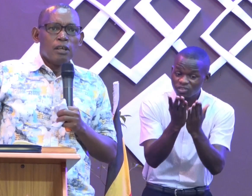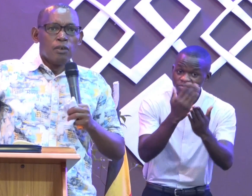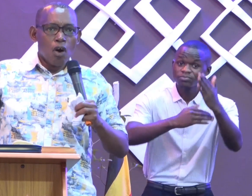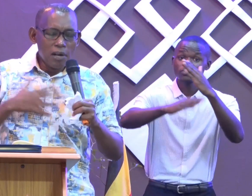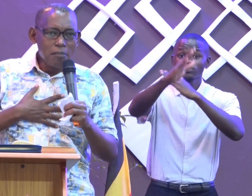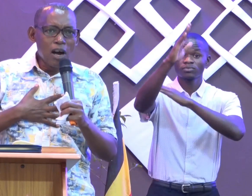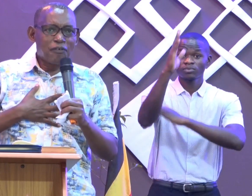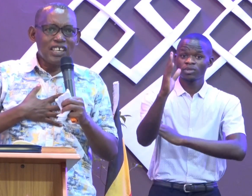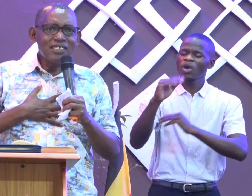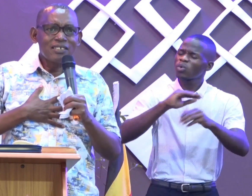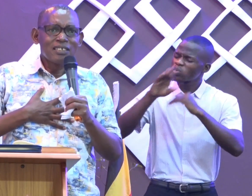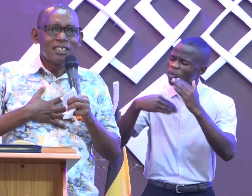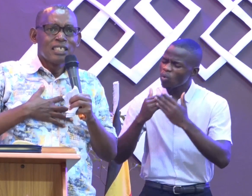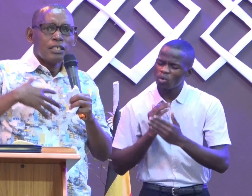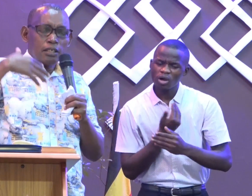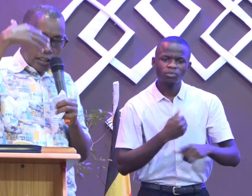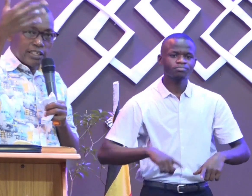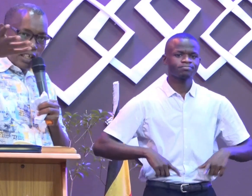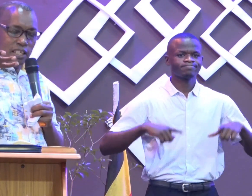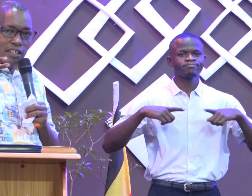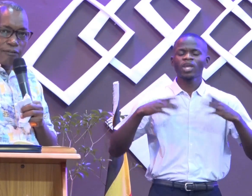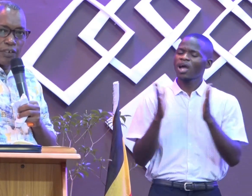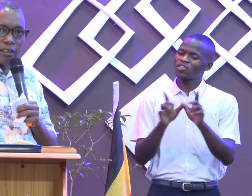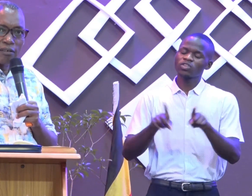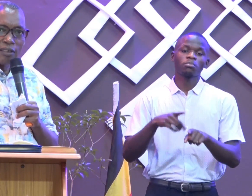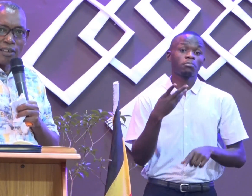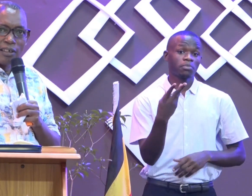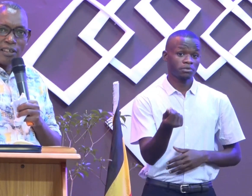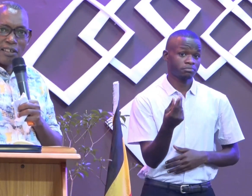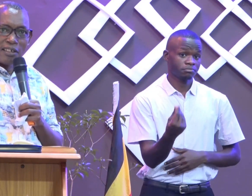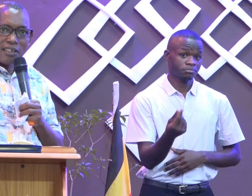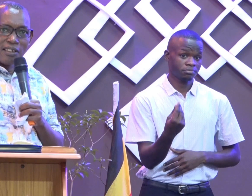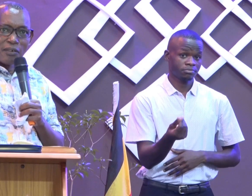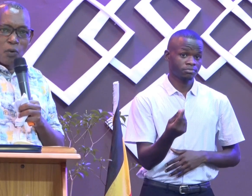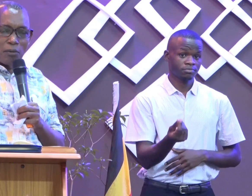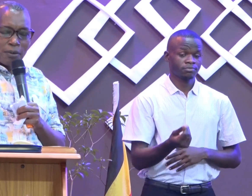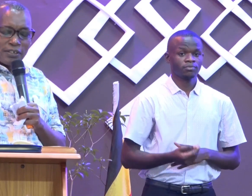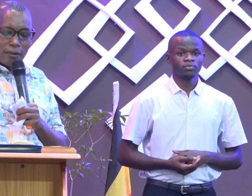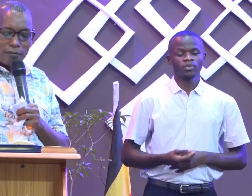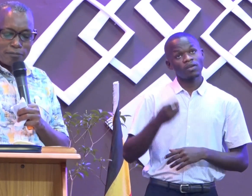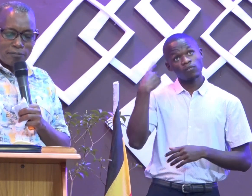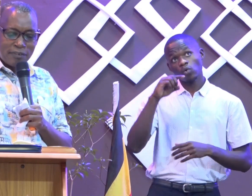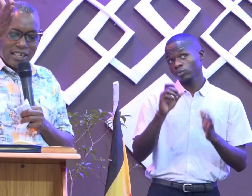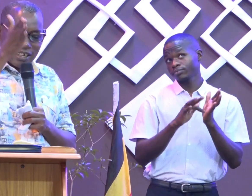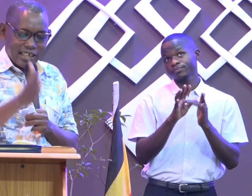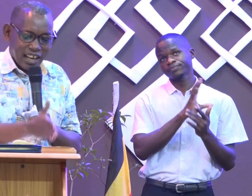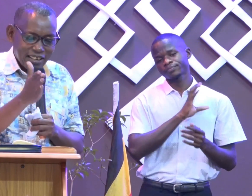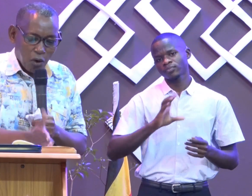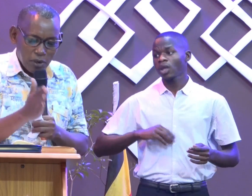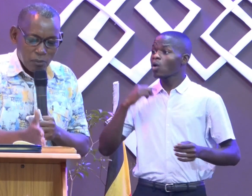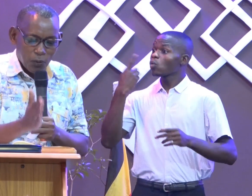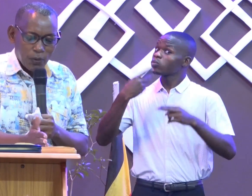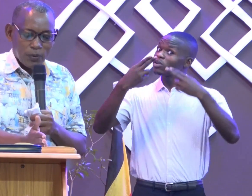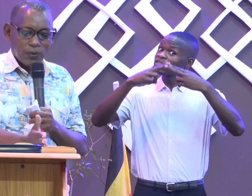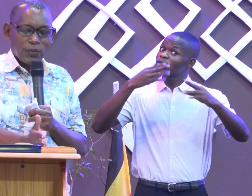to serve the Lord with our life, with our finances. Kwa Kristo, for Christ,